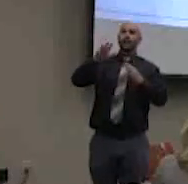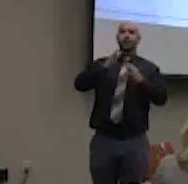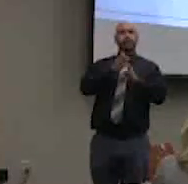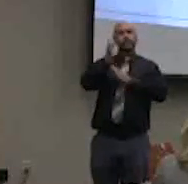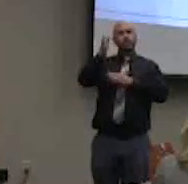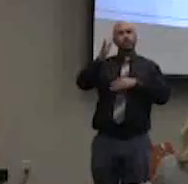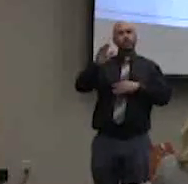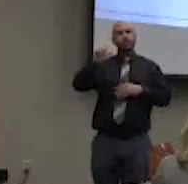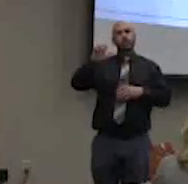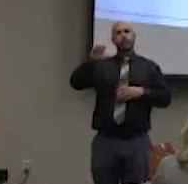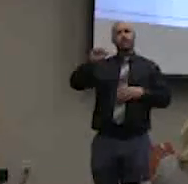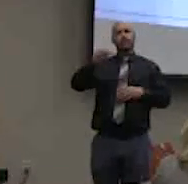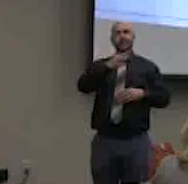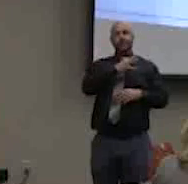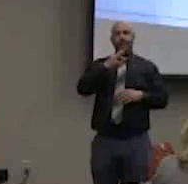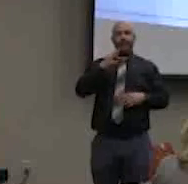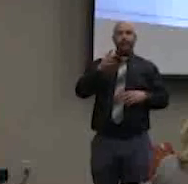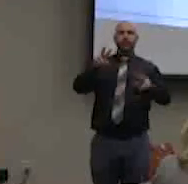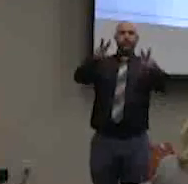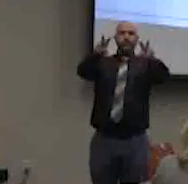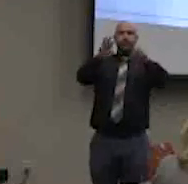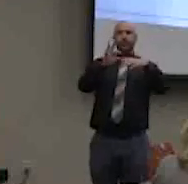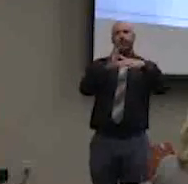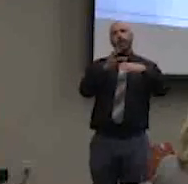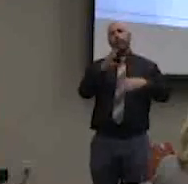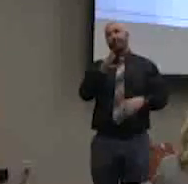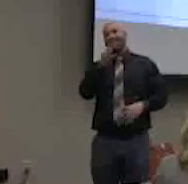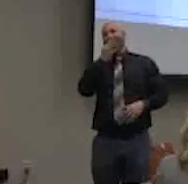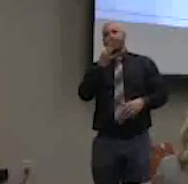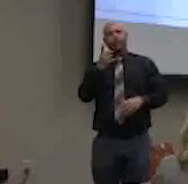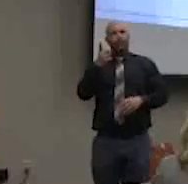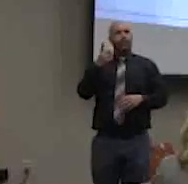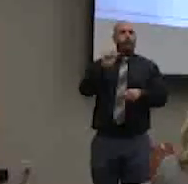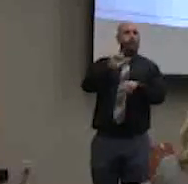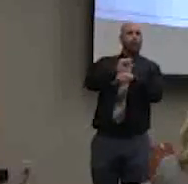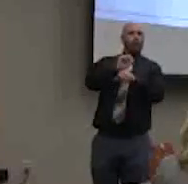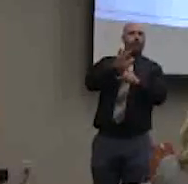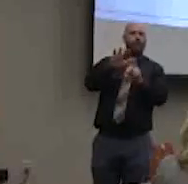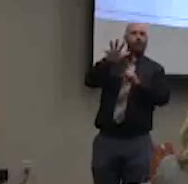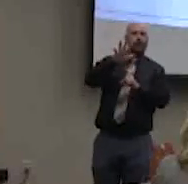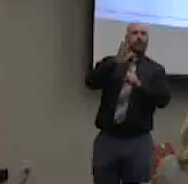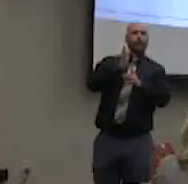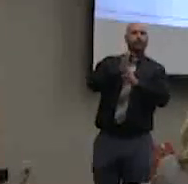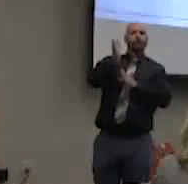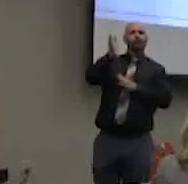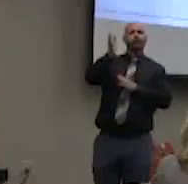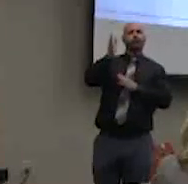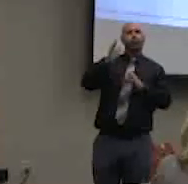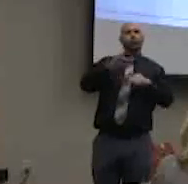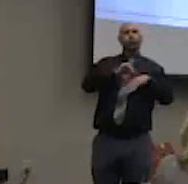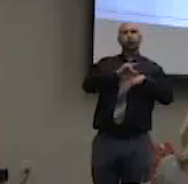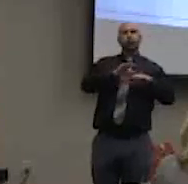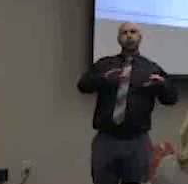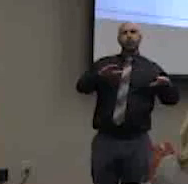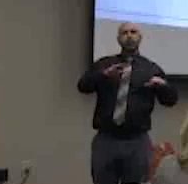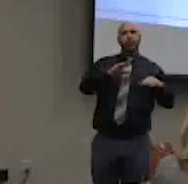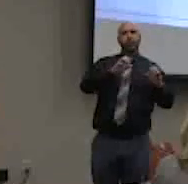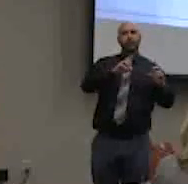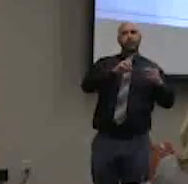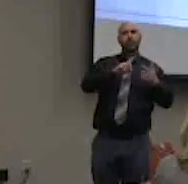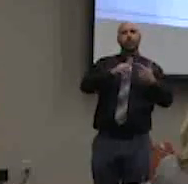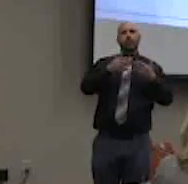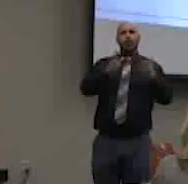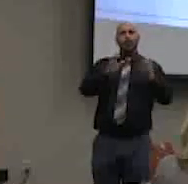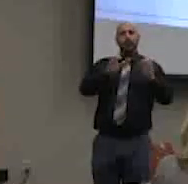and have worked in the fields of early childhood education, as well as public education, workforce development, health and